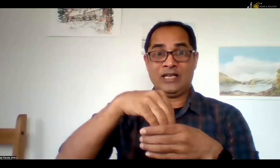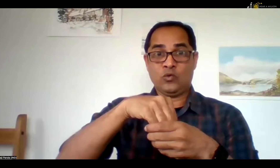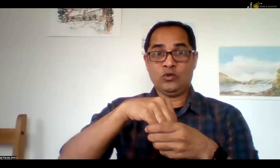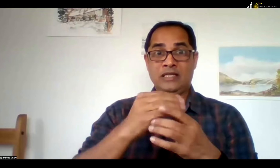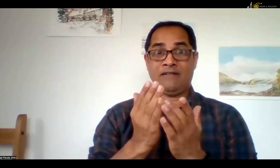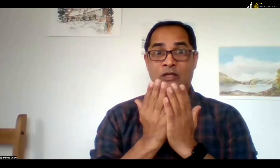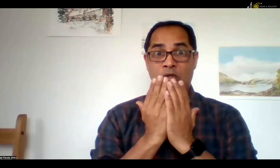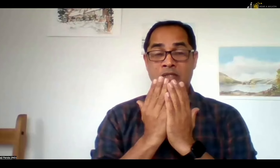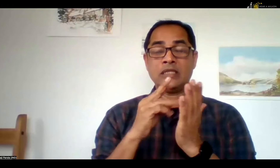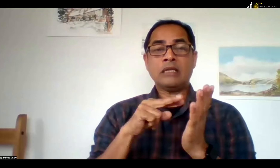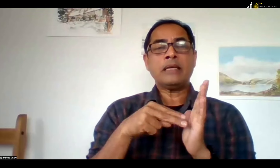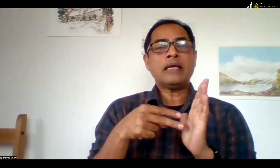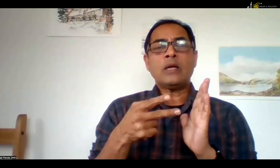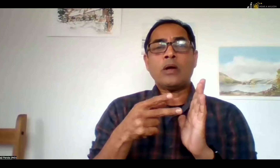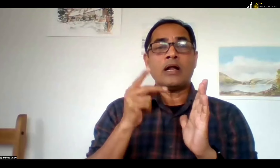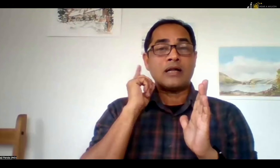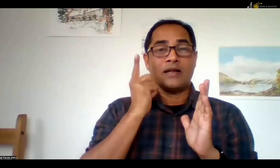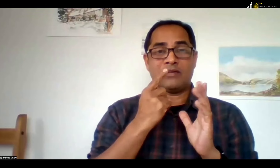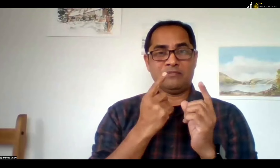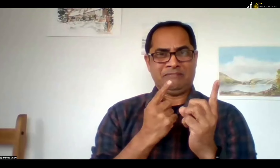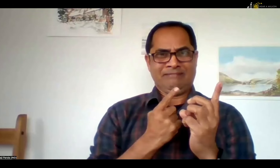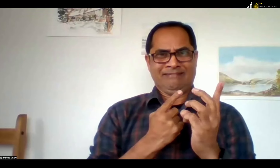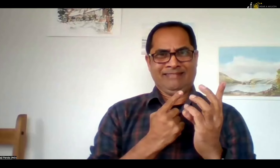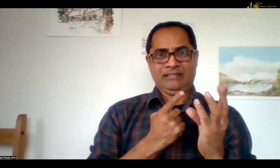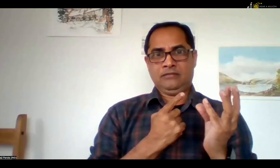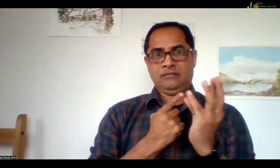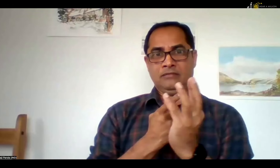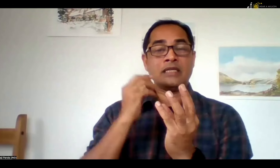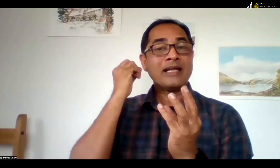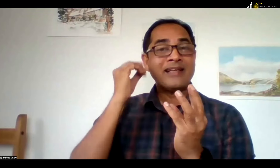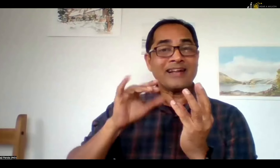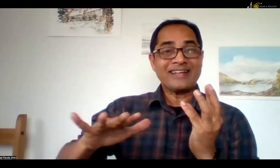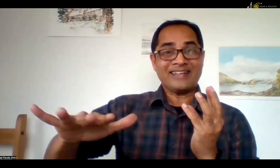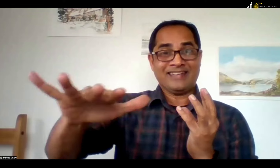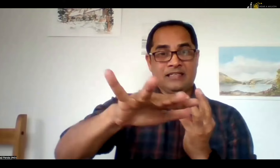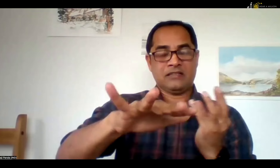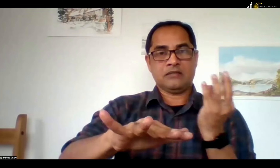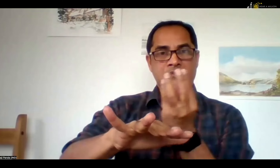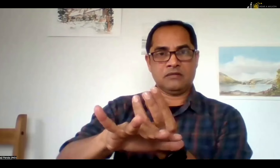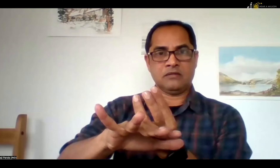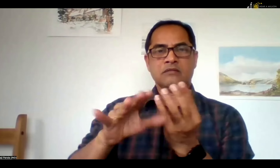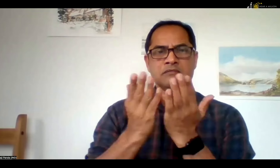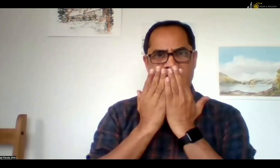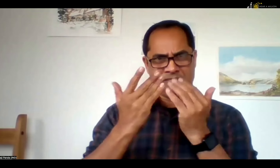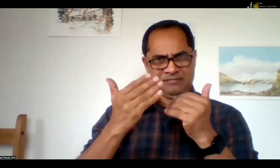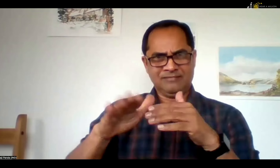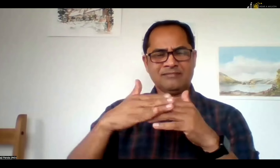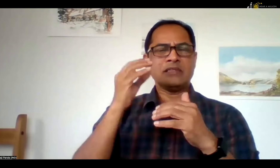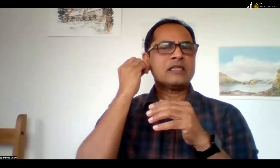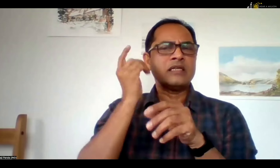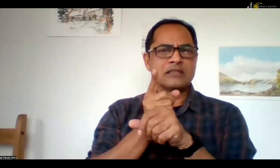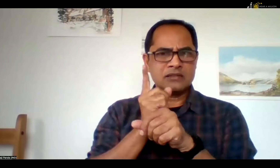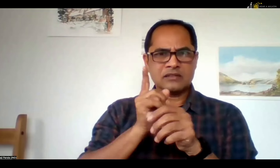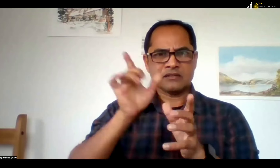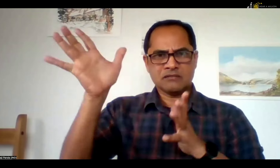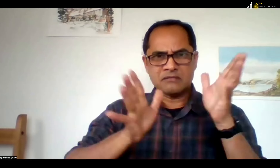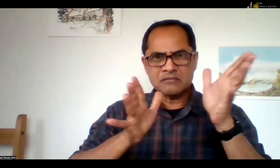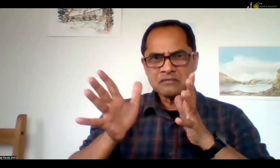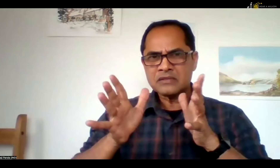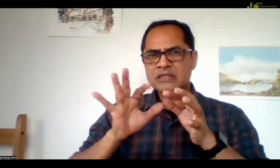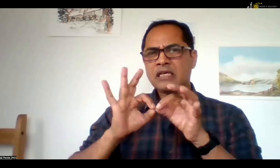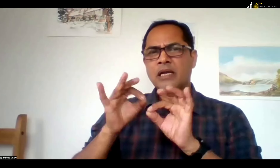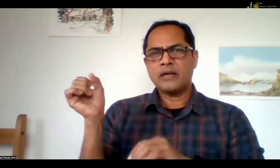it and advocating for it, because there's a very strong lobby. Next is inclusion. Inclusion happens when 3 to 4 or a fixed, small number